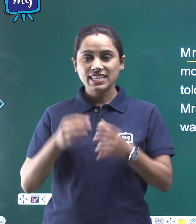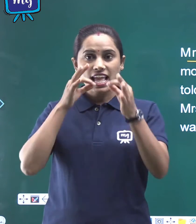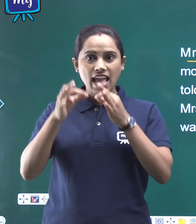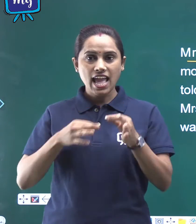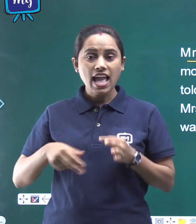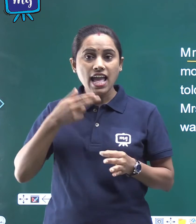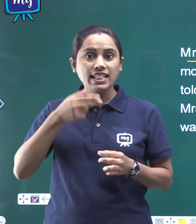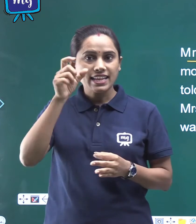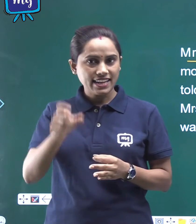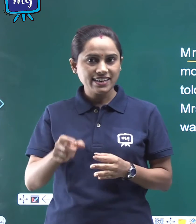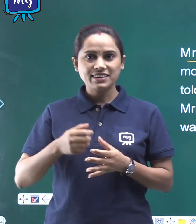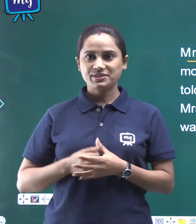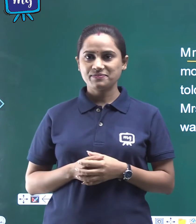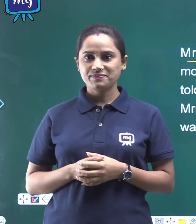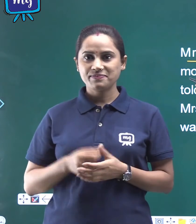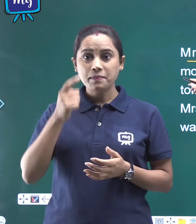narrator's